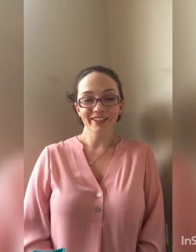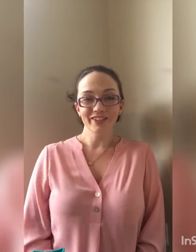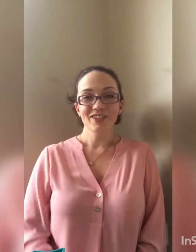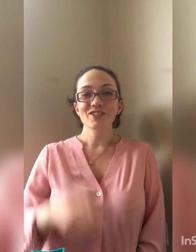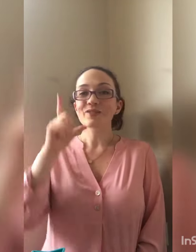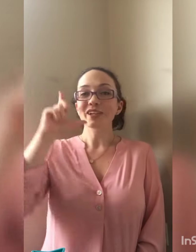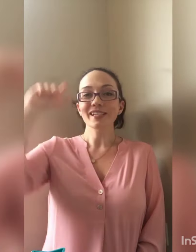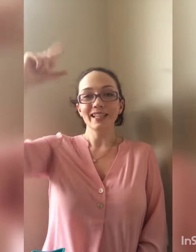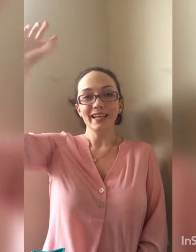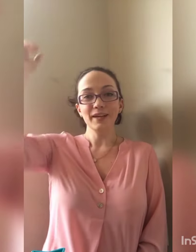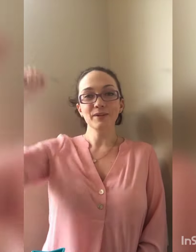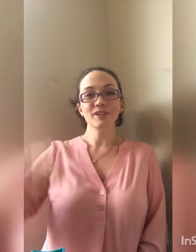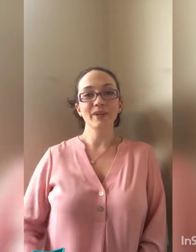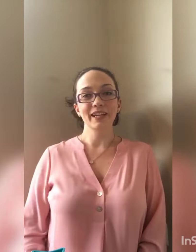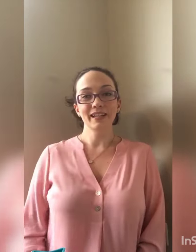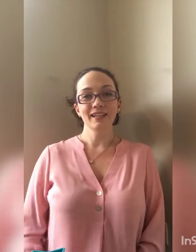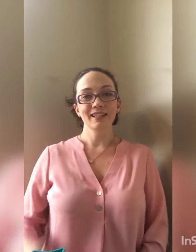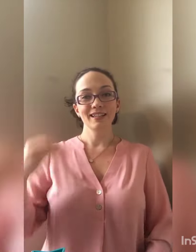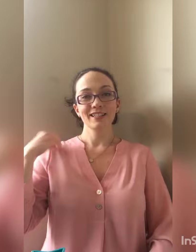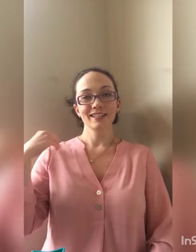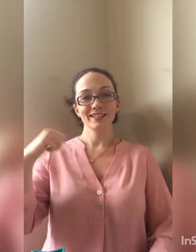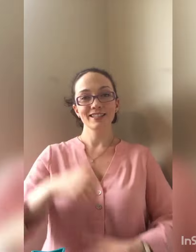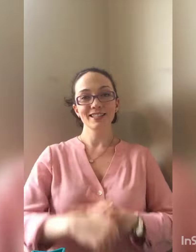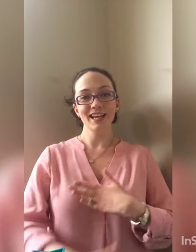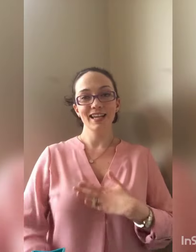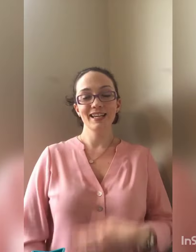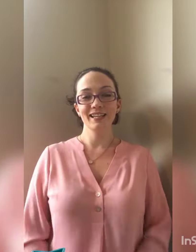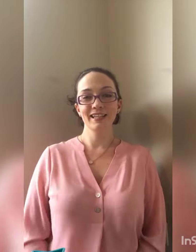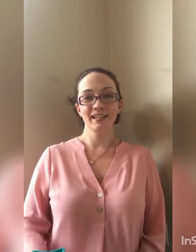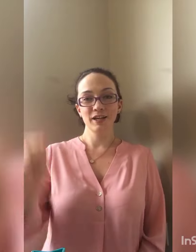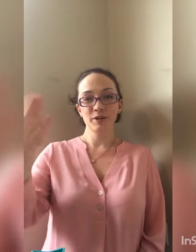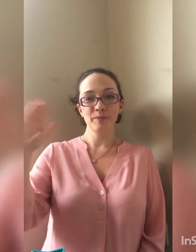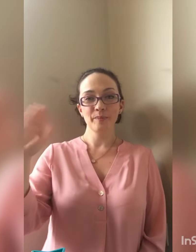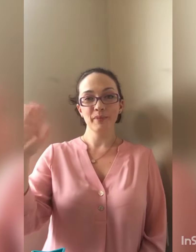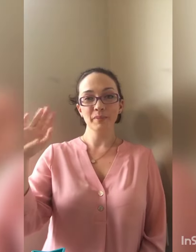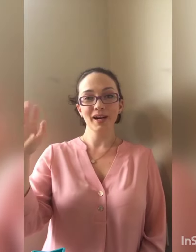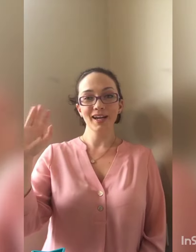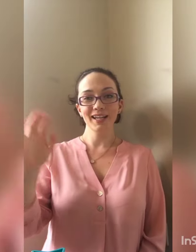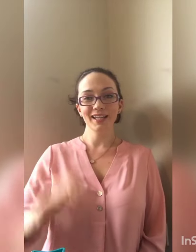for singing with me today. Bye-bye.